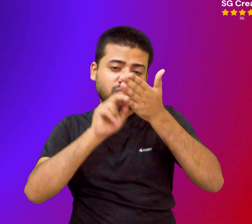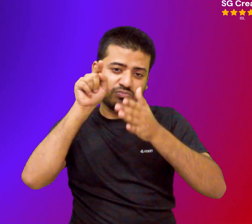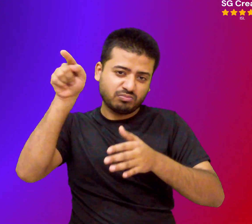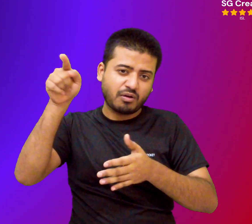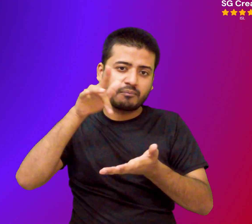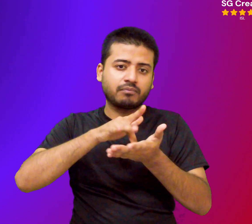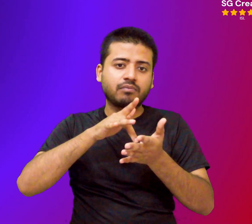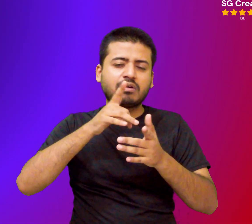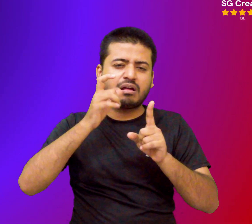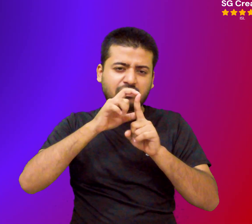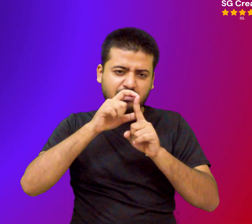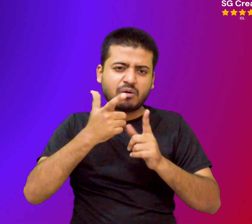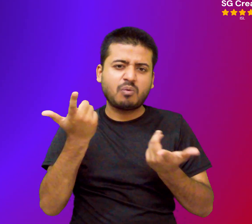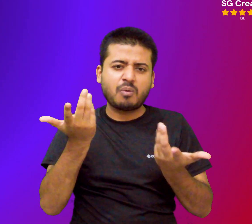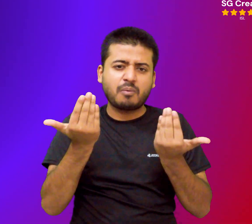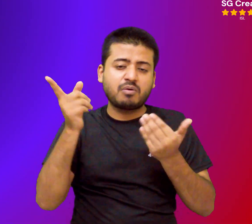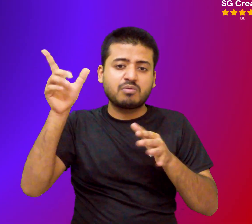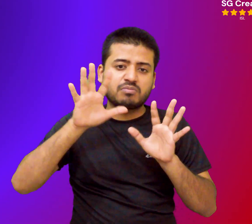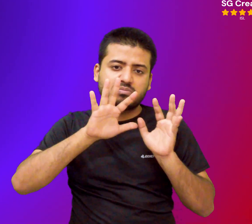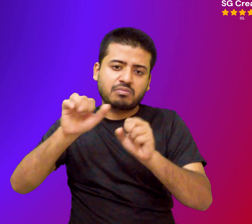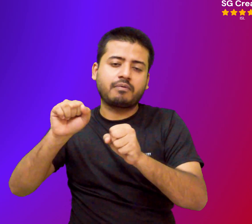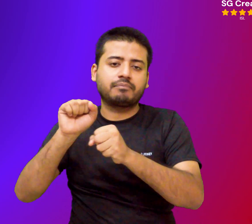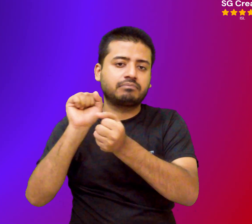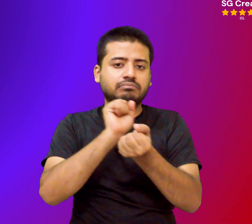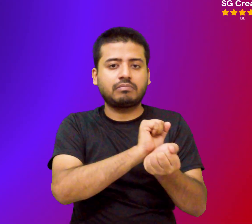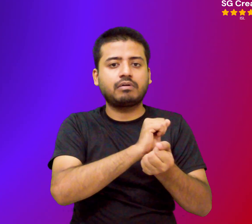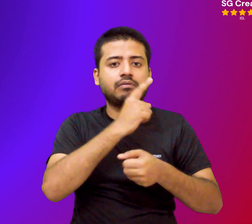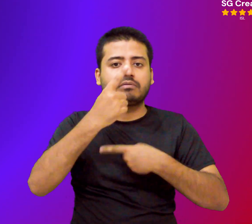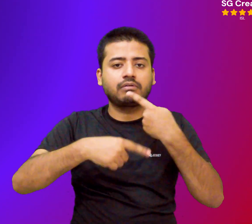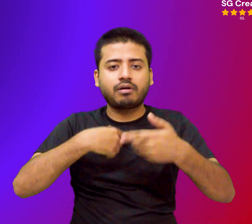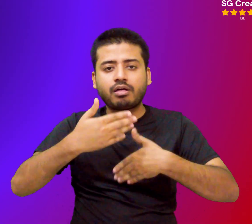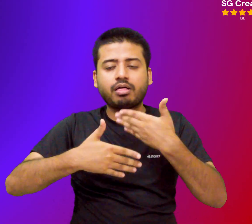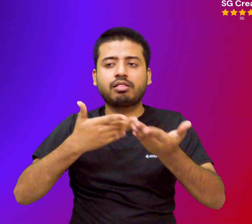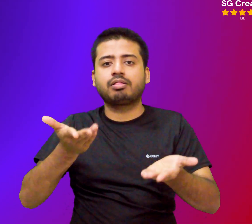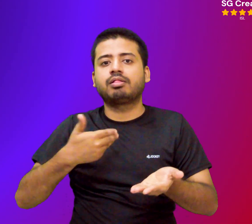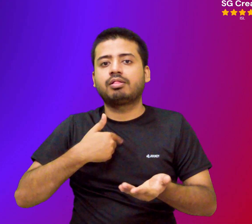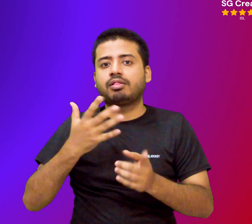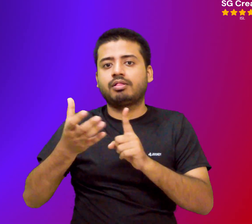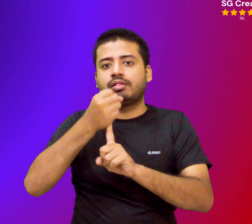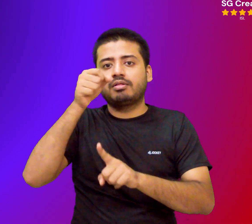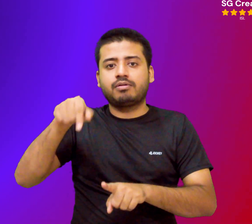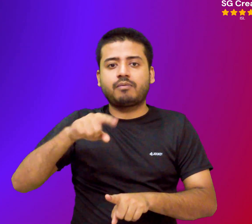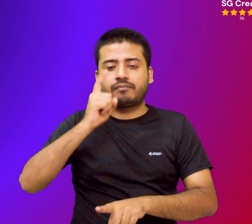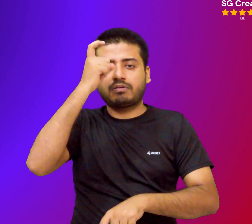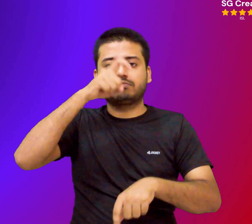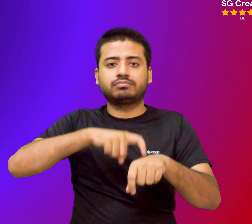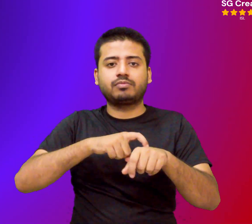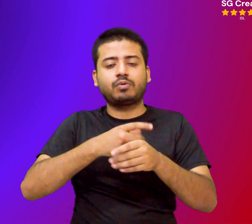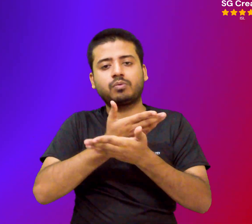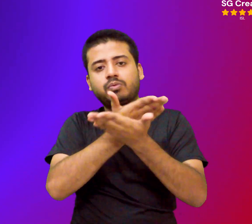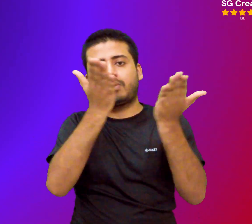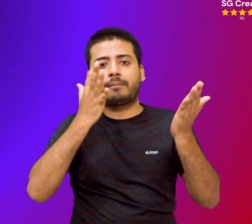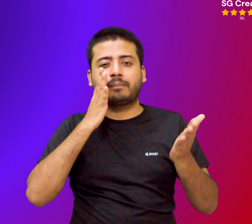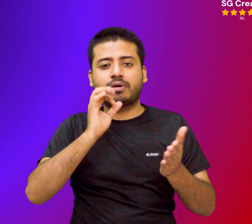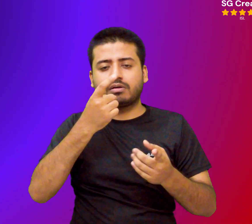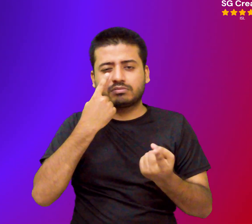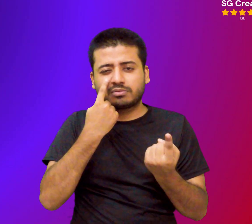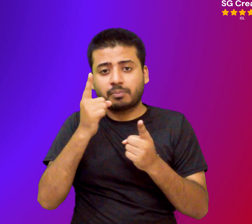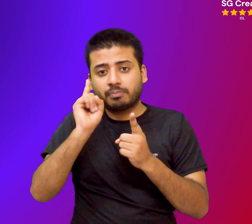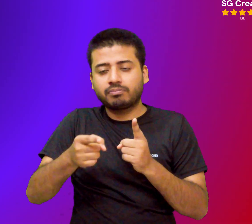concerns about the potential contamination of food products being supplied to nearby areas for 2 years. Although it was claimed that the dog's head